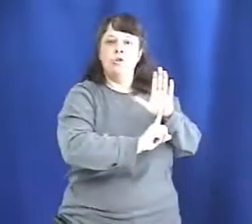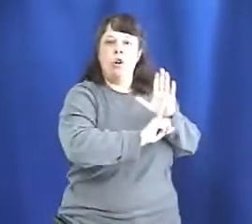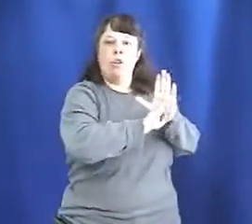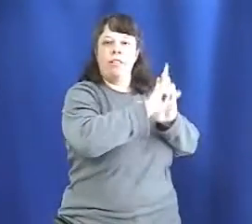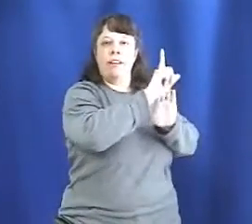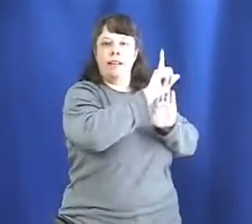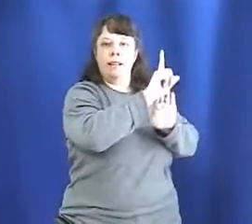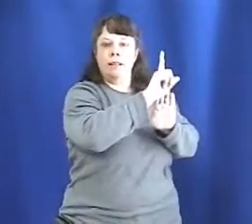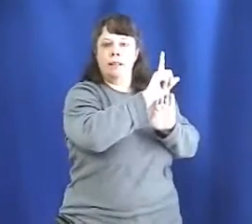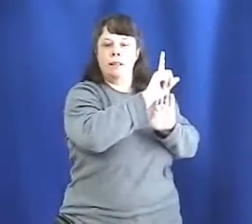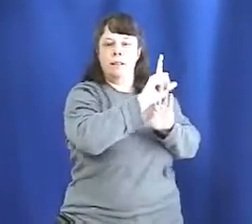Tall thing.